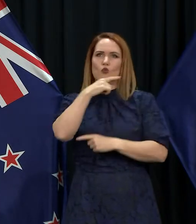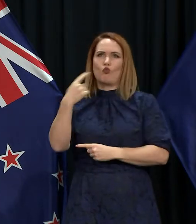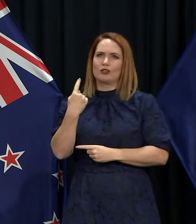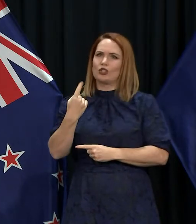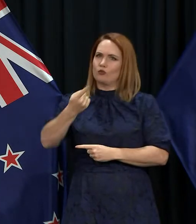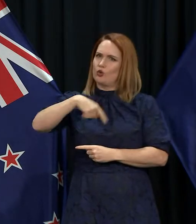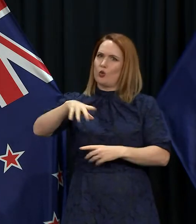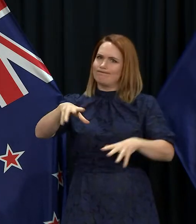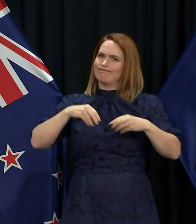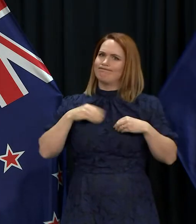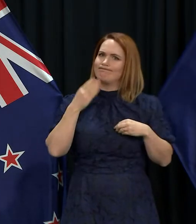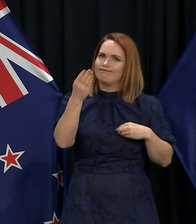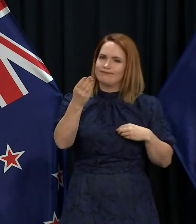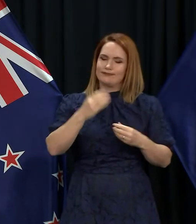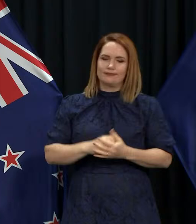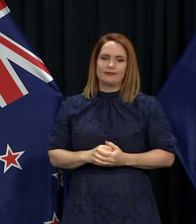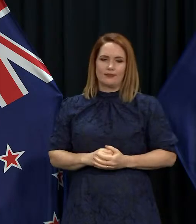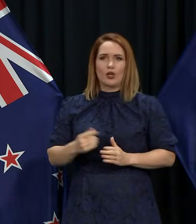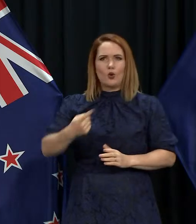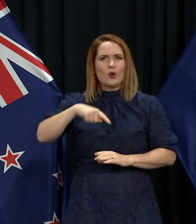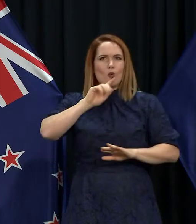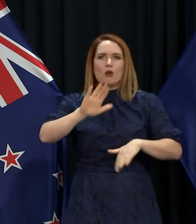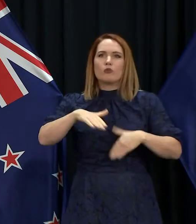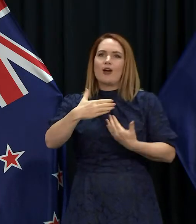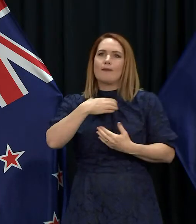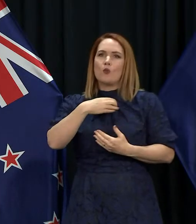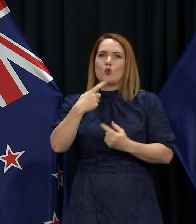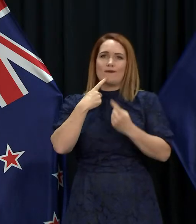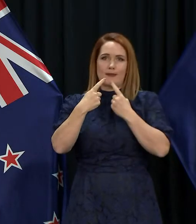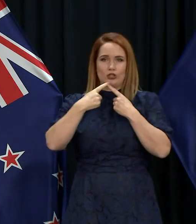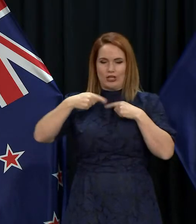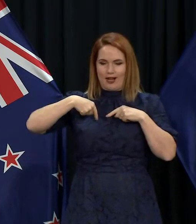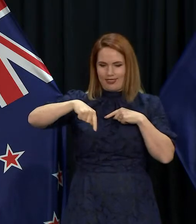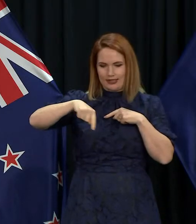We'll provide updates across the course of this week.